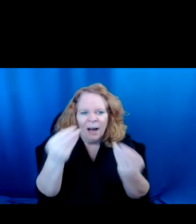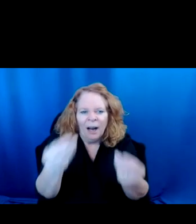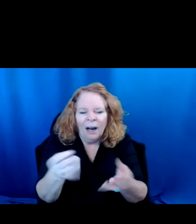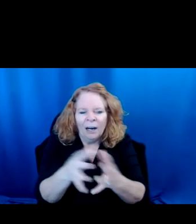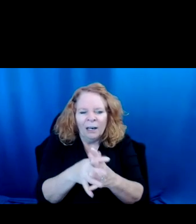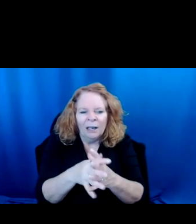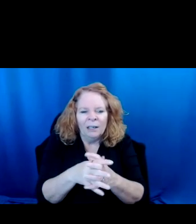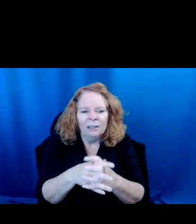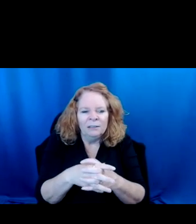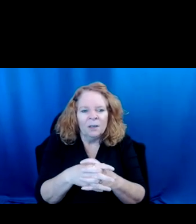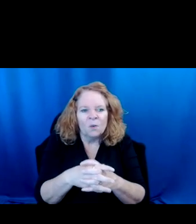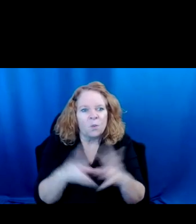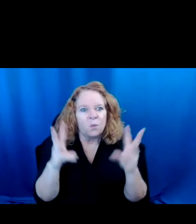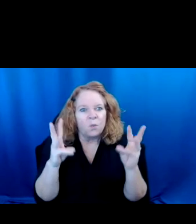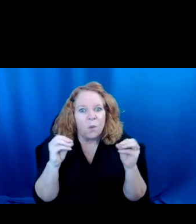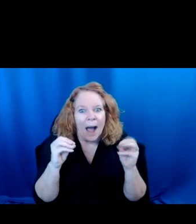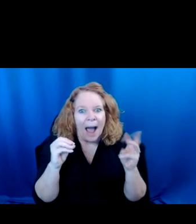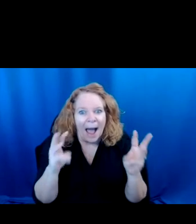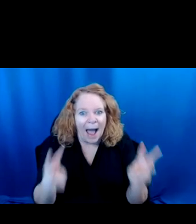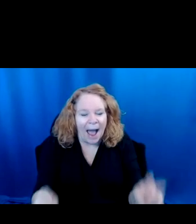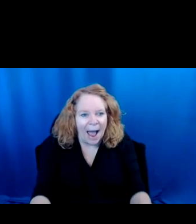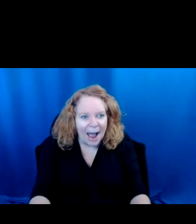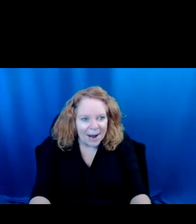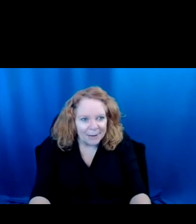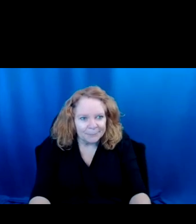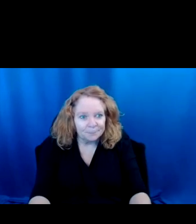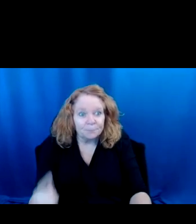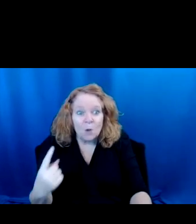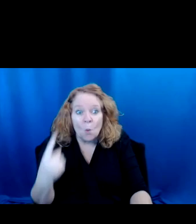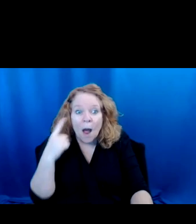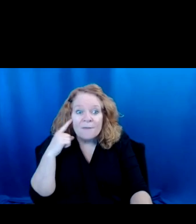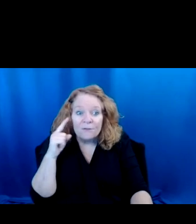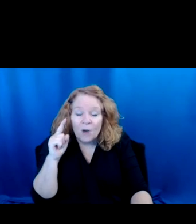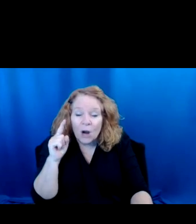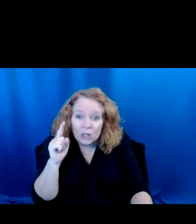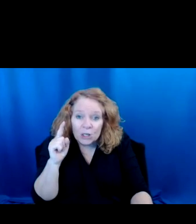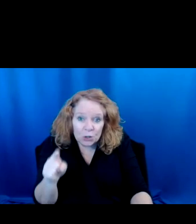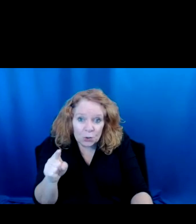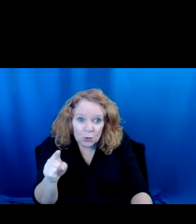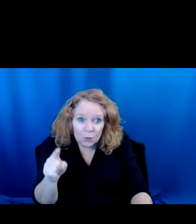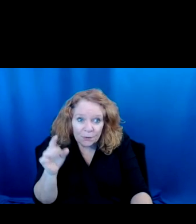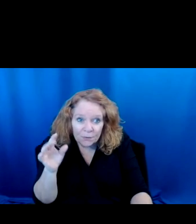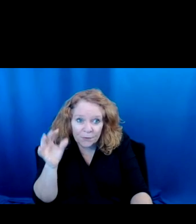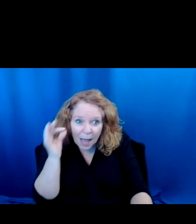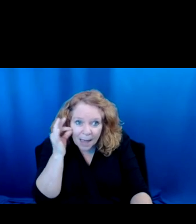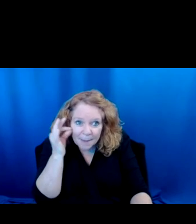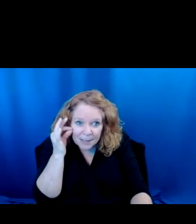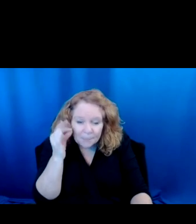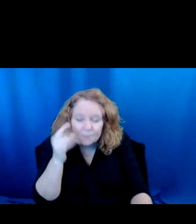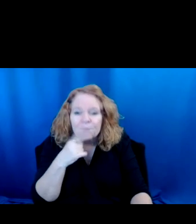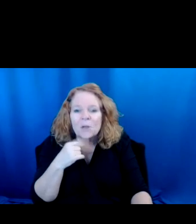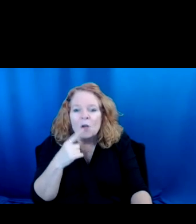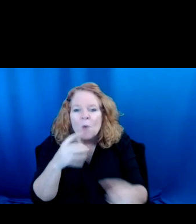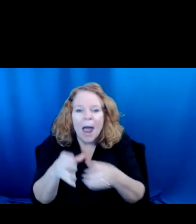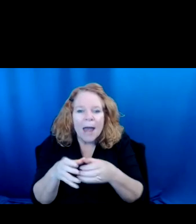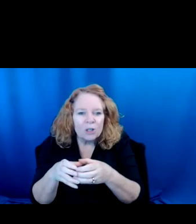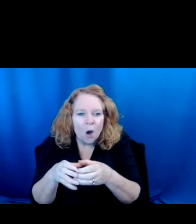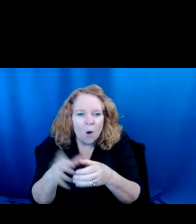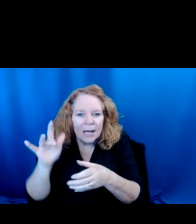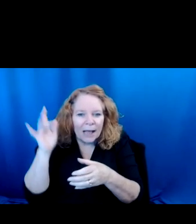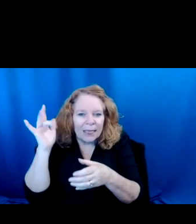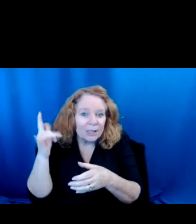creams. "Wow, there's one for you, Fabby, a red cone with glittery